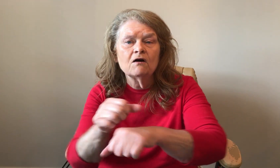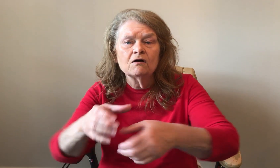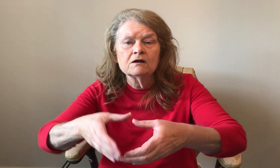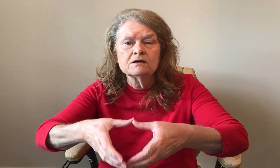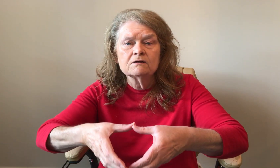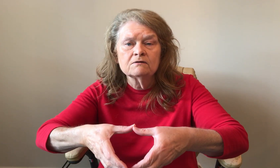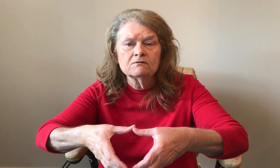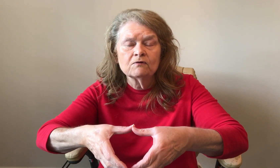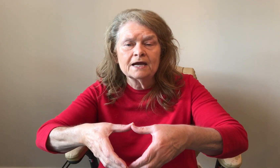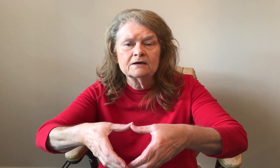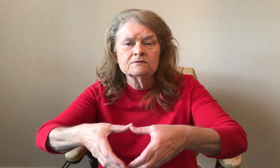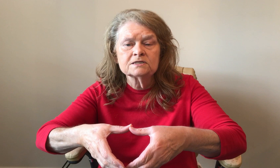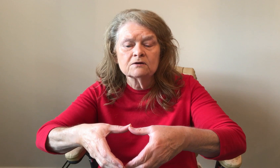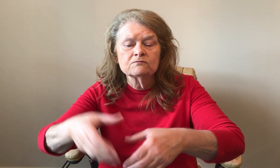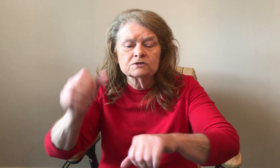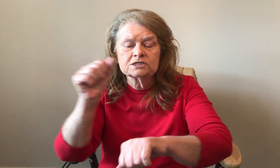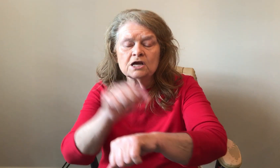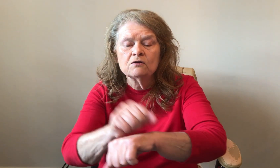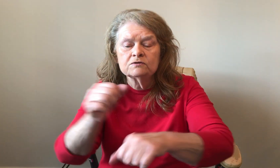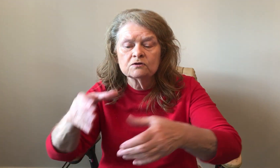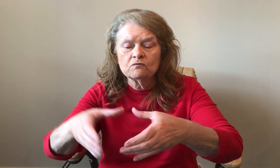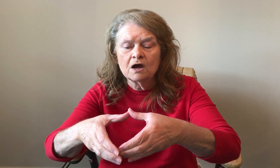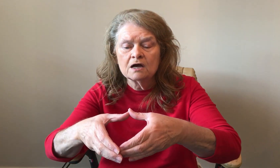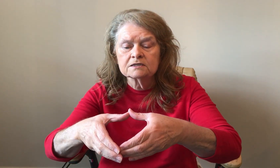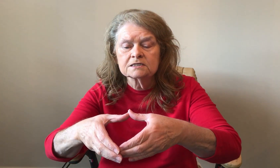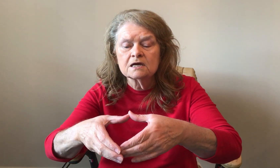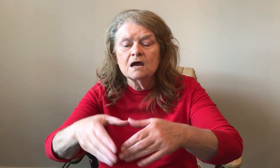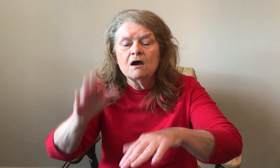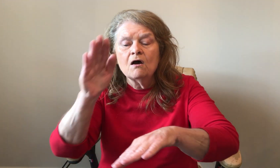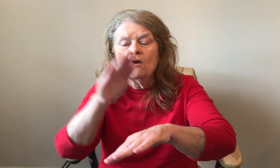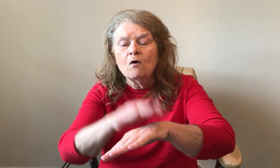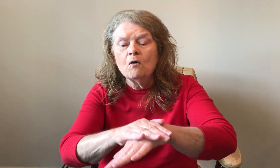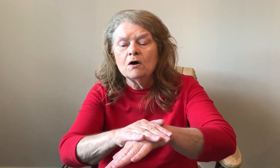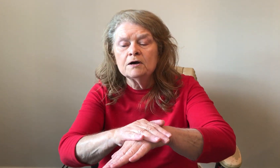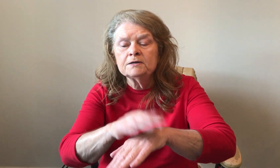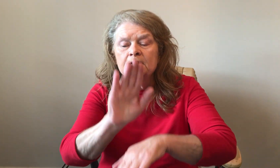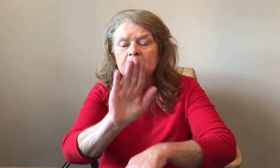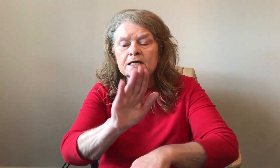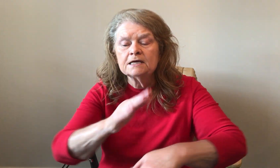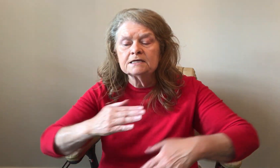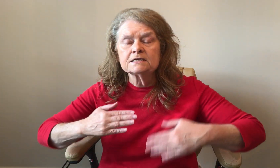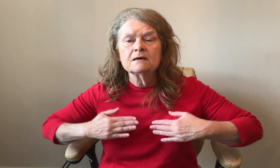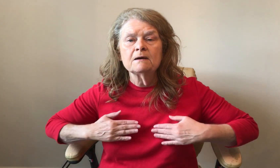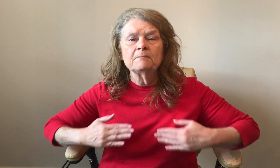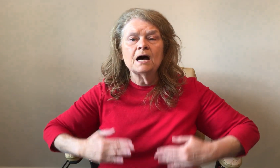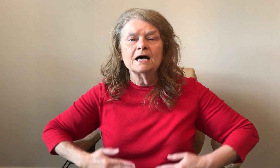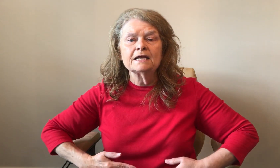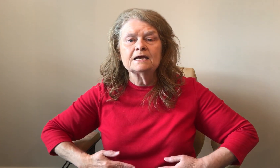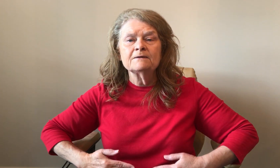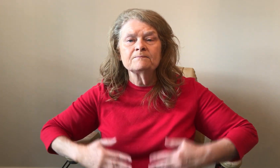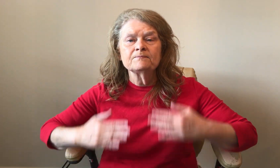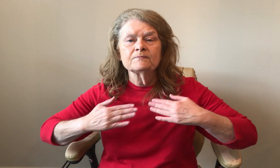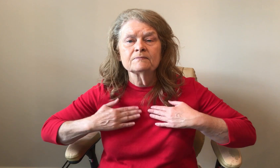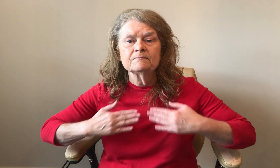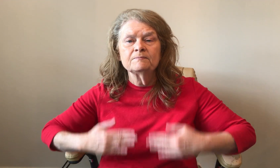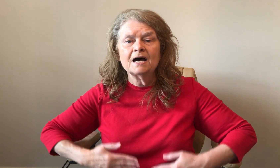hard, round, so stones or rocks, on his body.